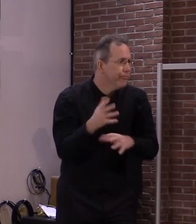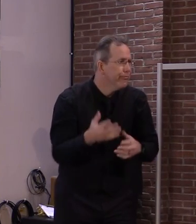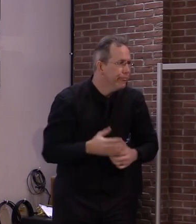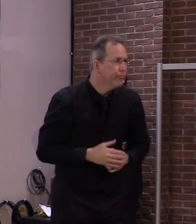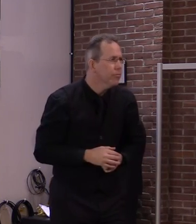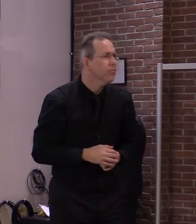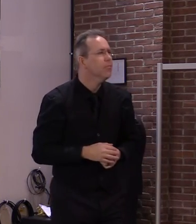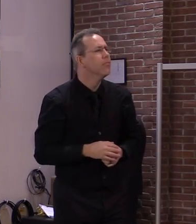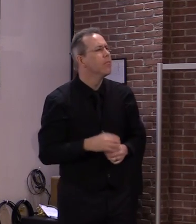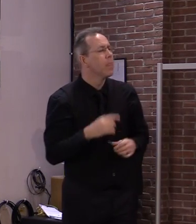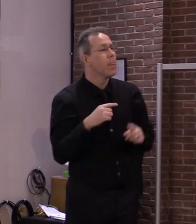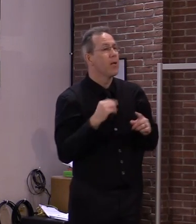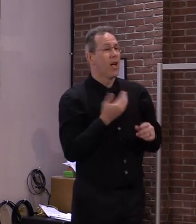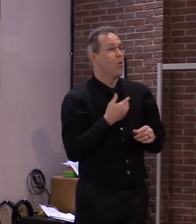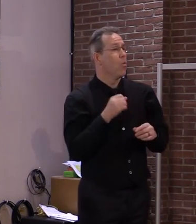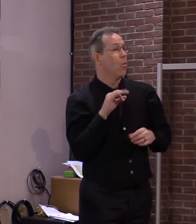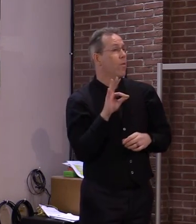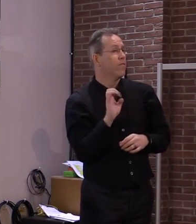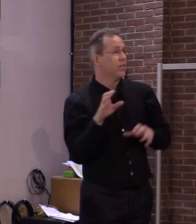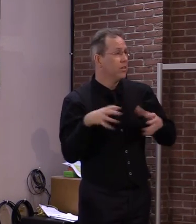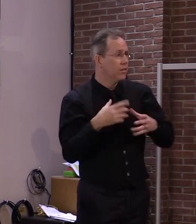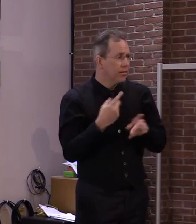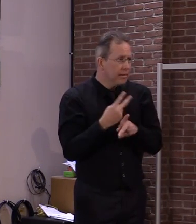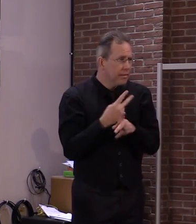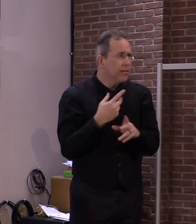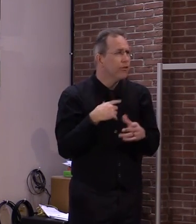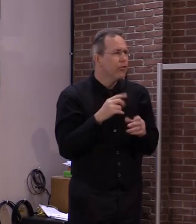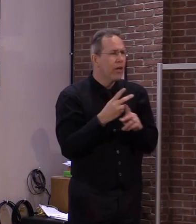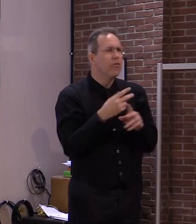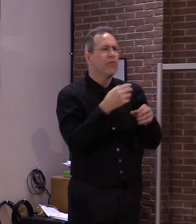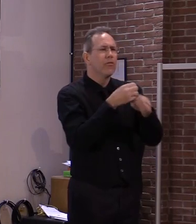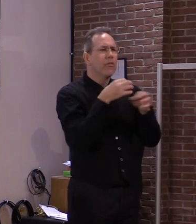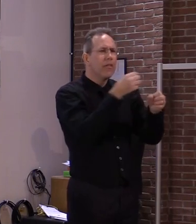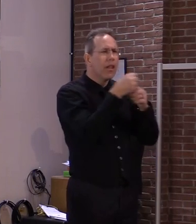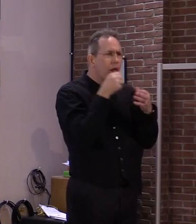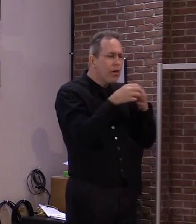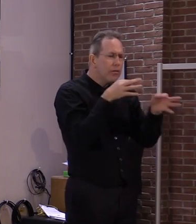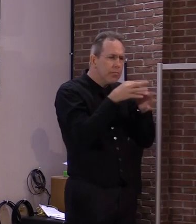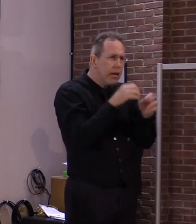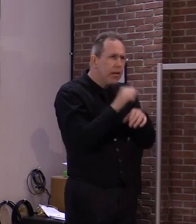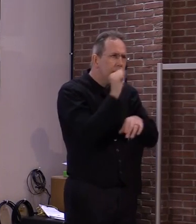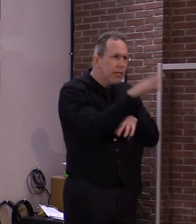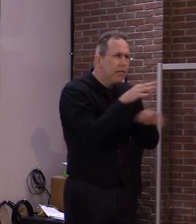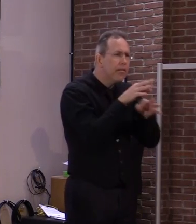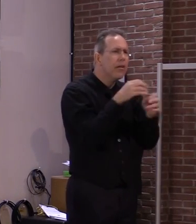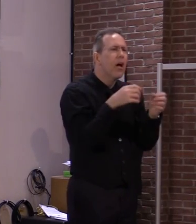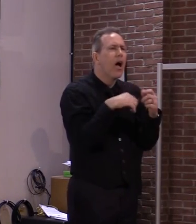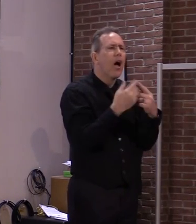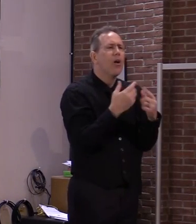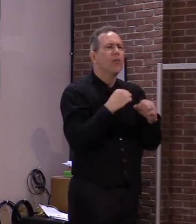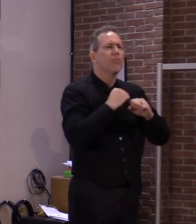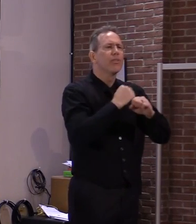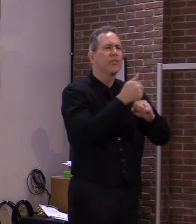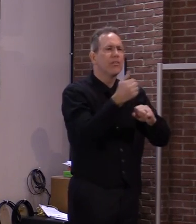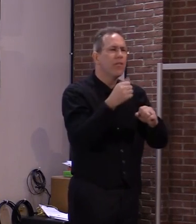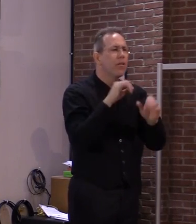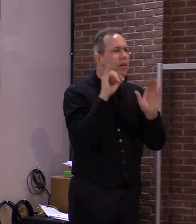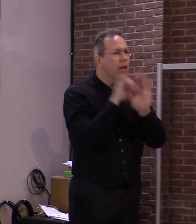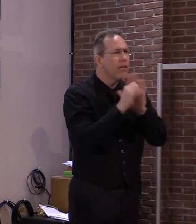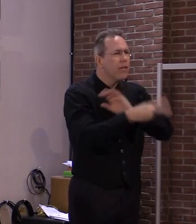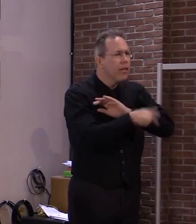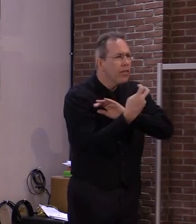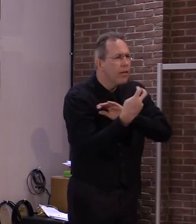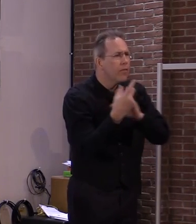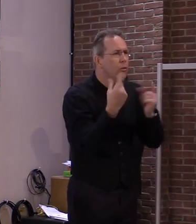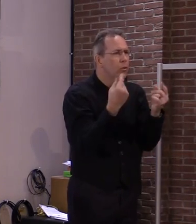would receive not only the coverage, but be notified of the incident. I think when we look at the numbers,